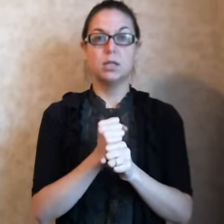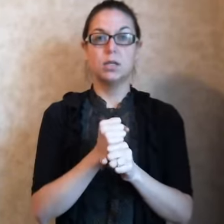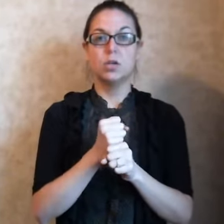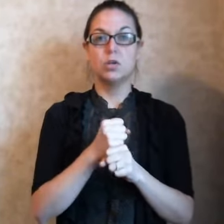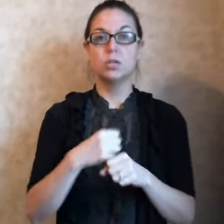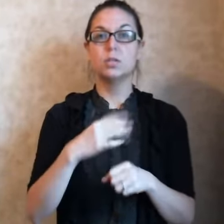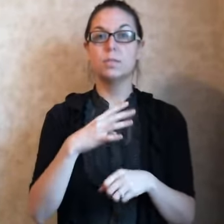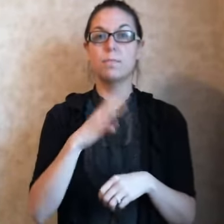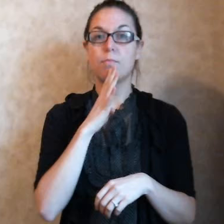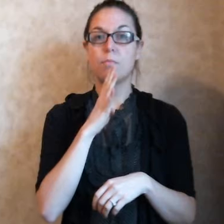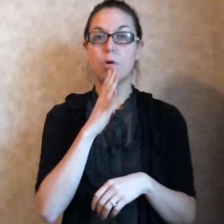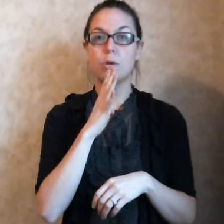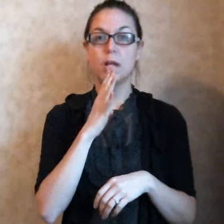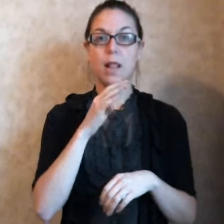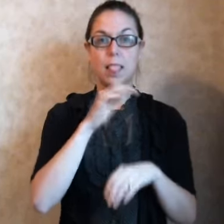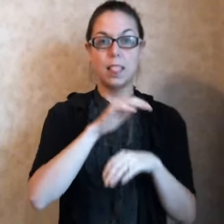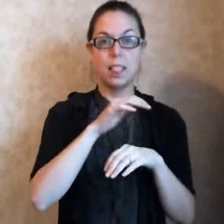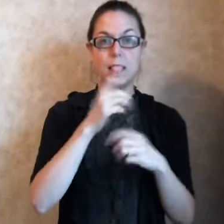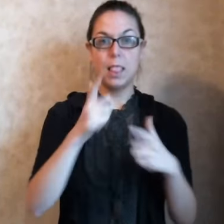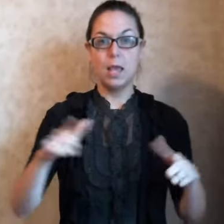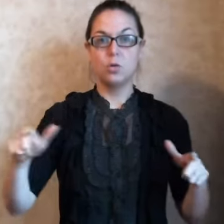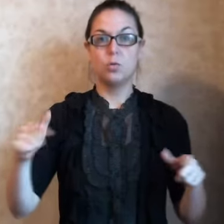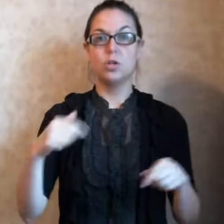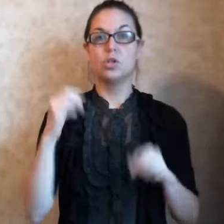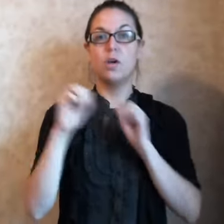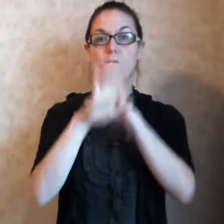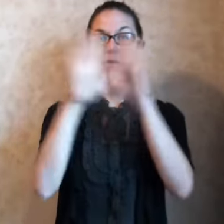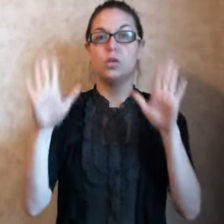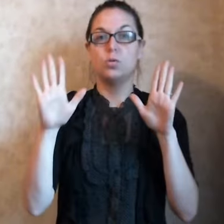and obviously the workshop and seminar was on